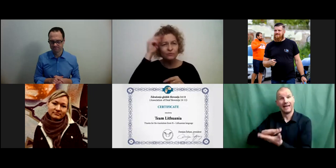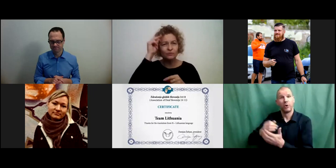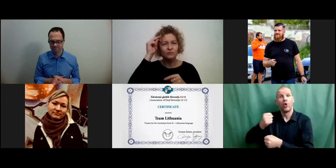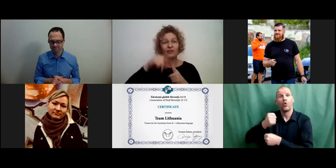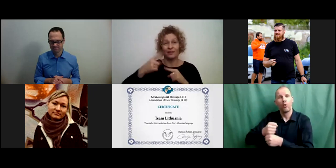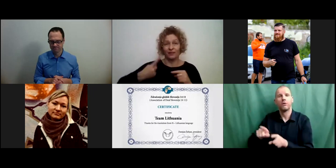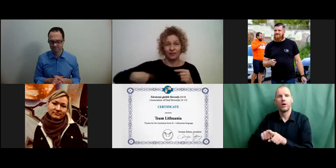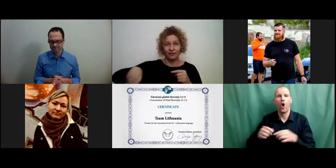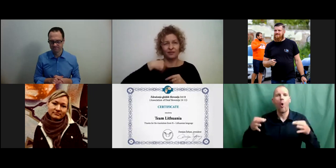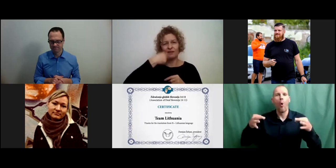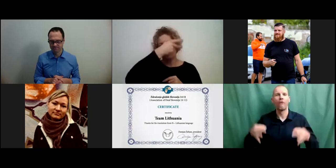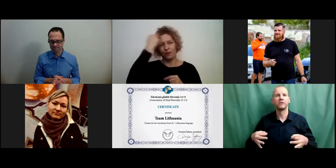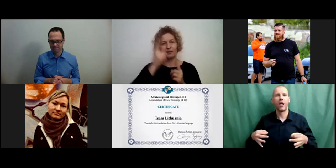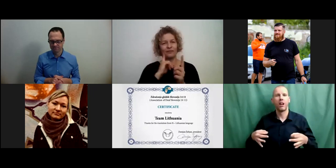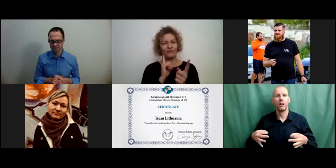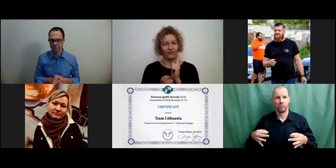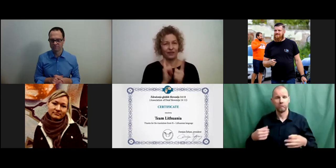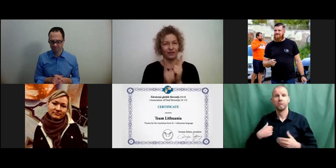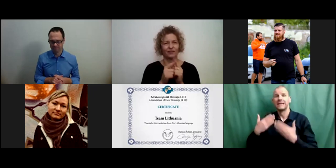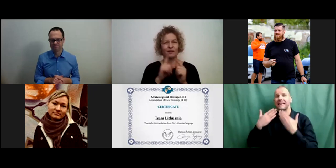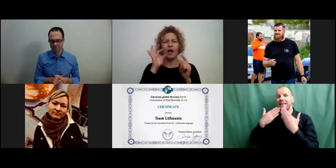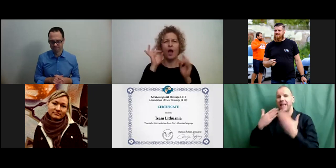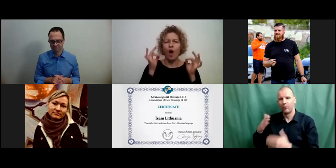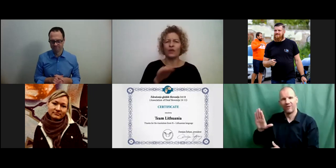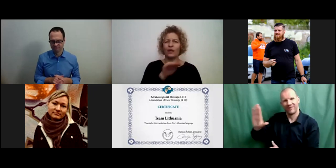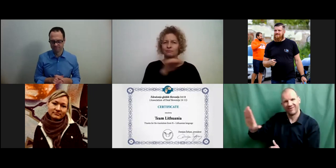team, the Lithuanian interpreters.